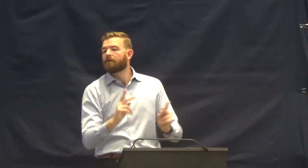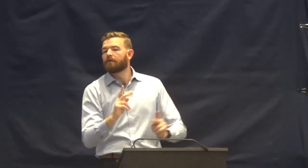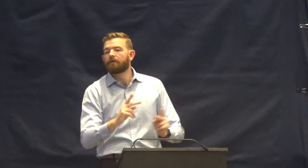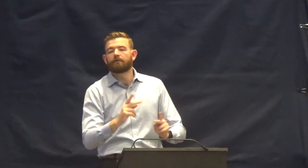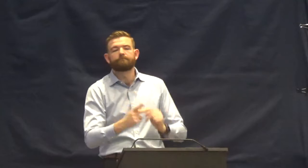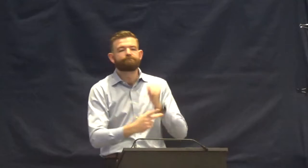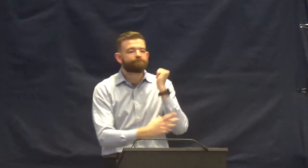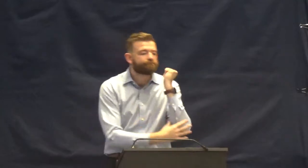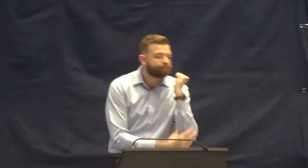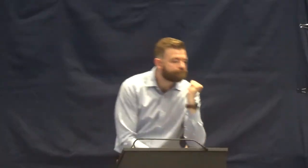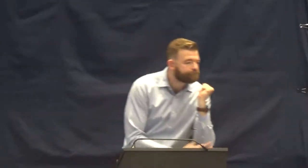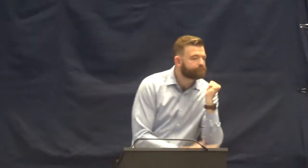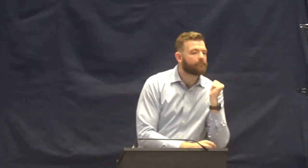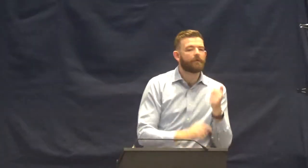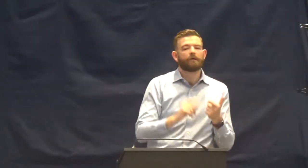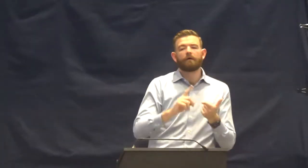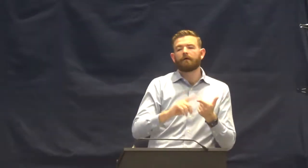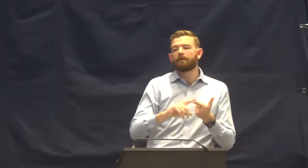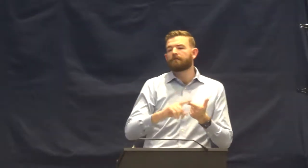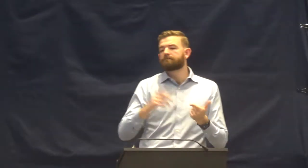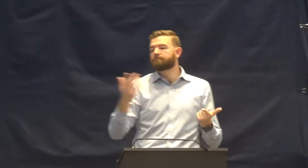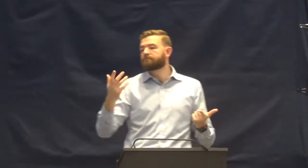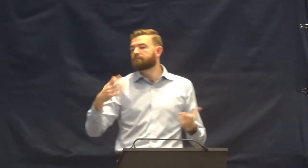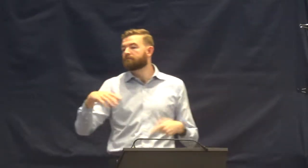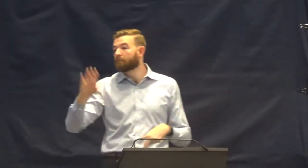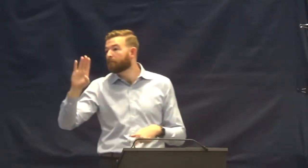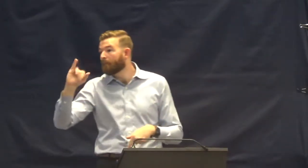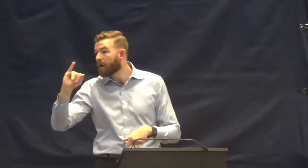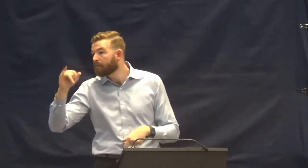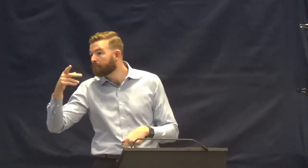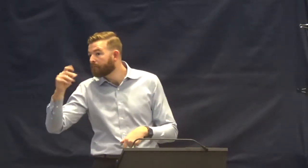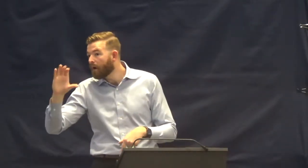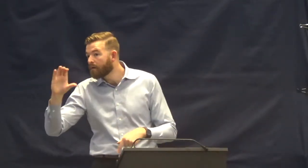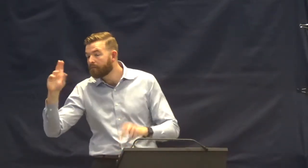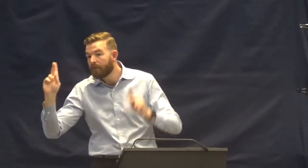You know, historically, we look at marginalized people, those who are